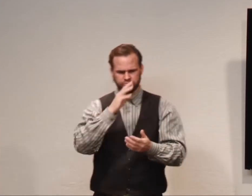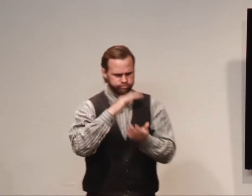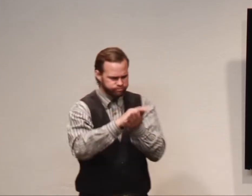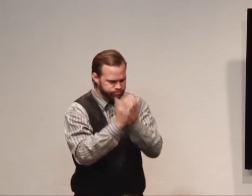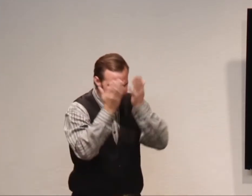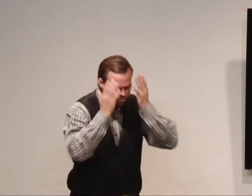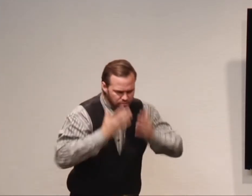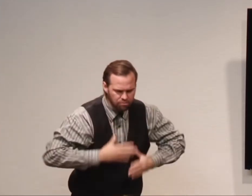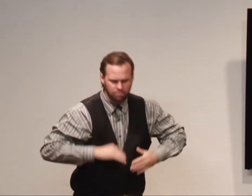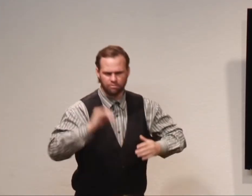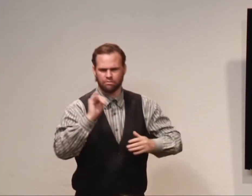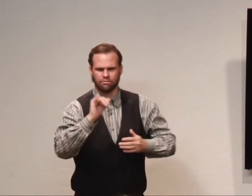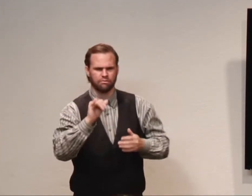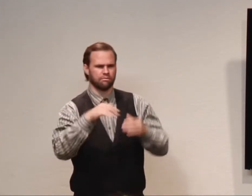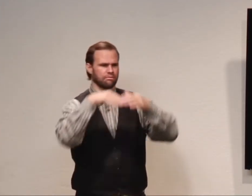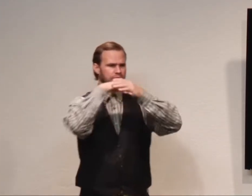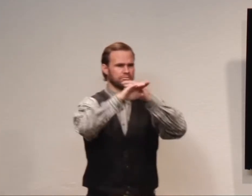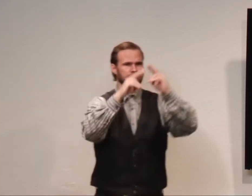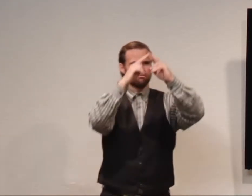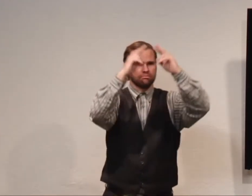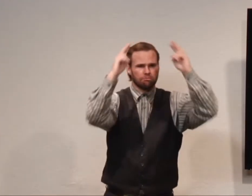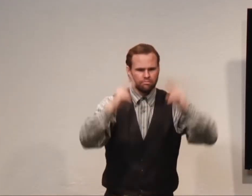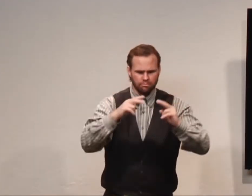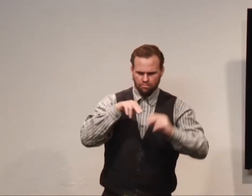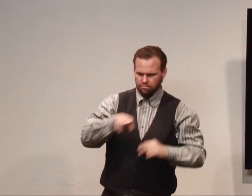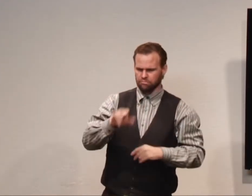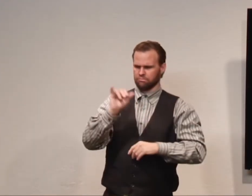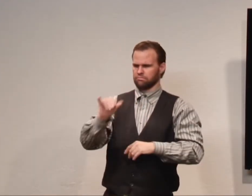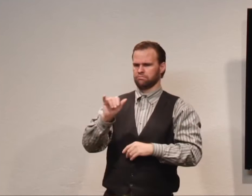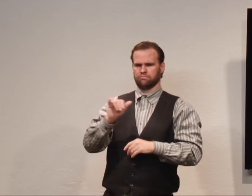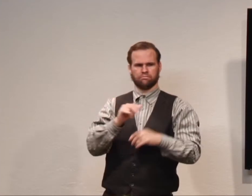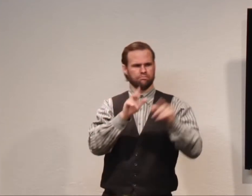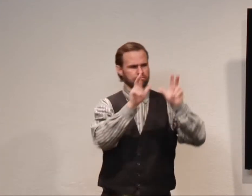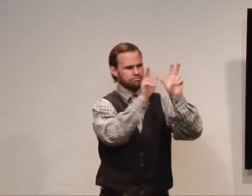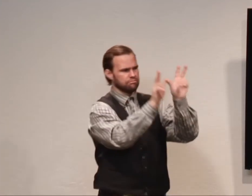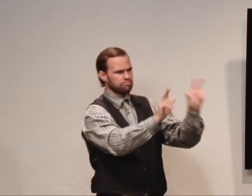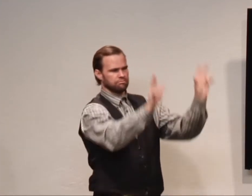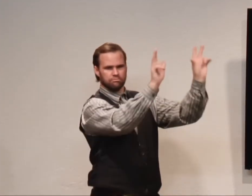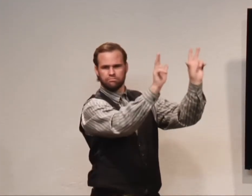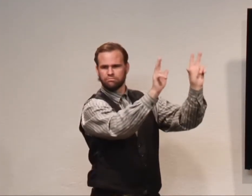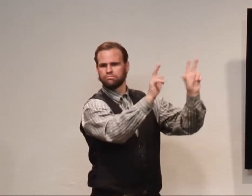They were offering sacrifices.